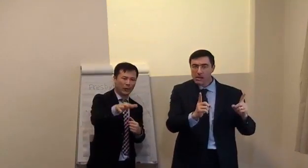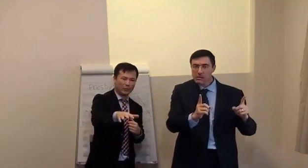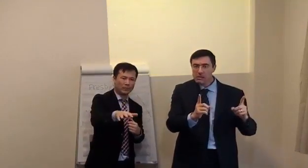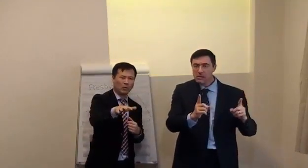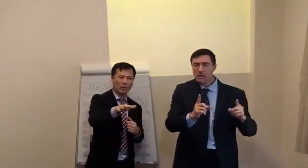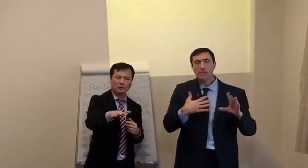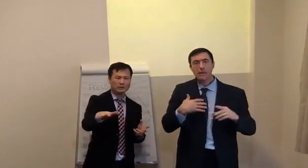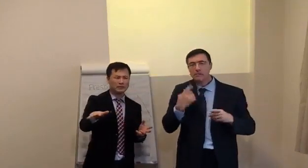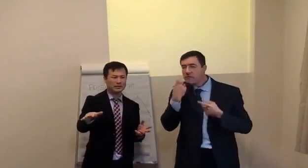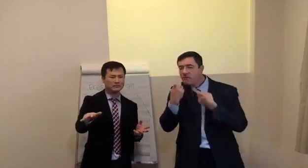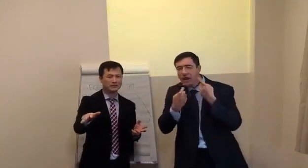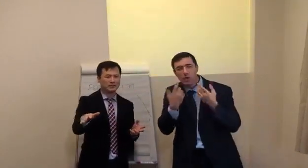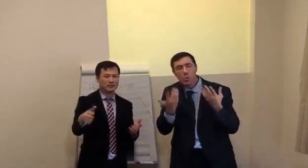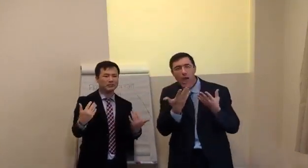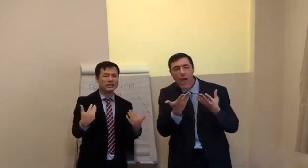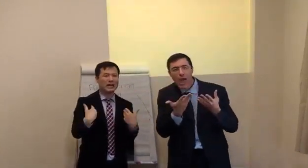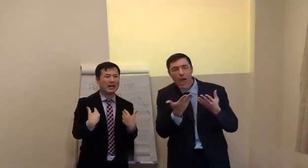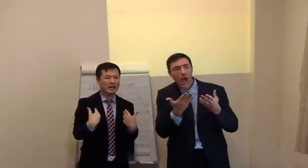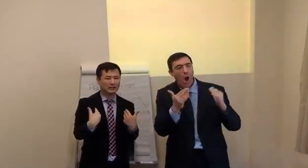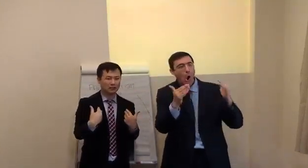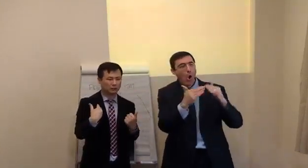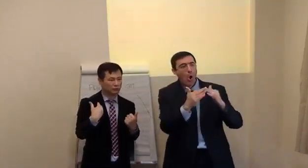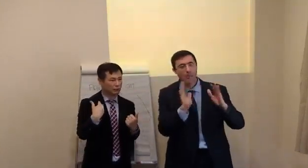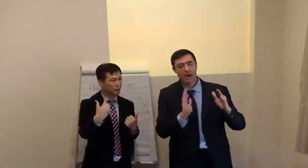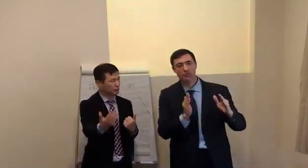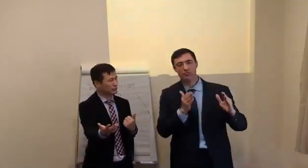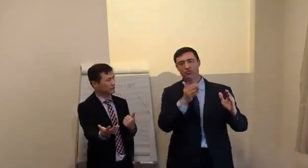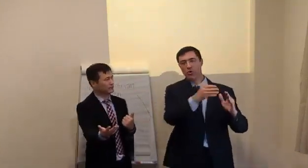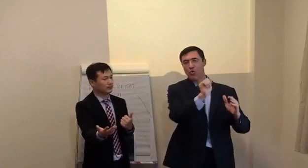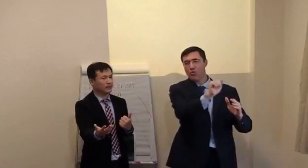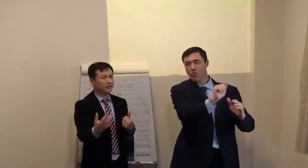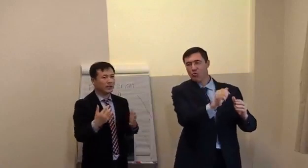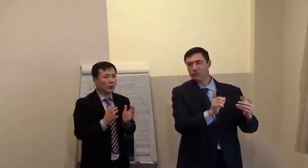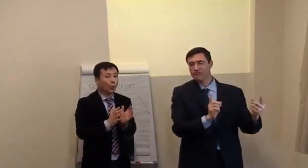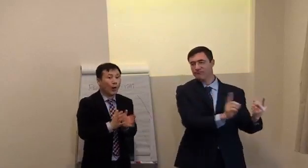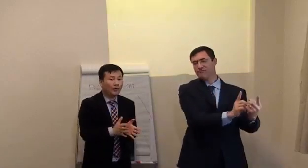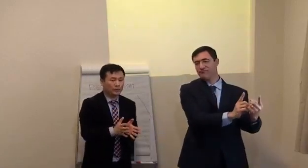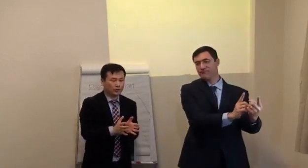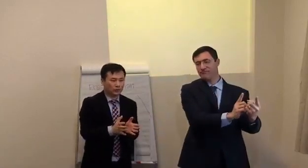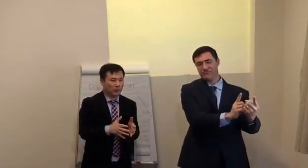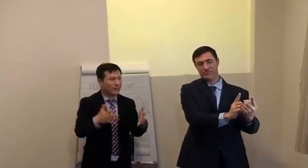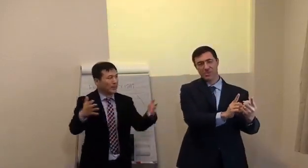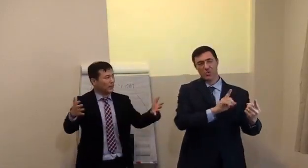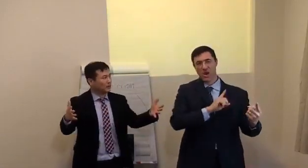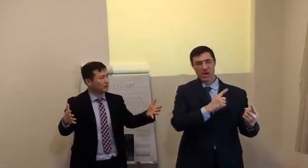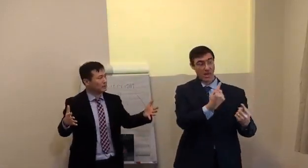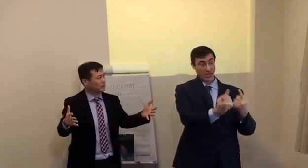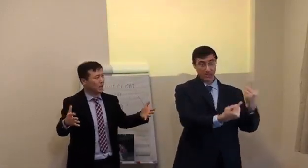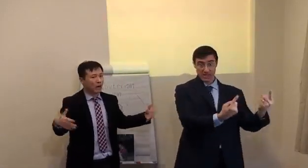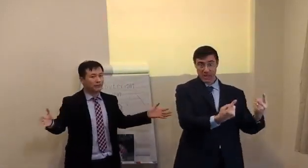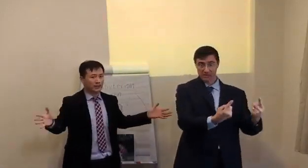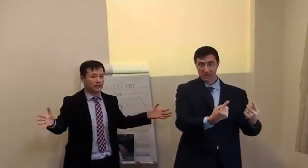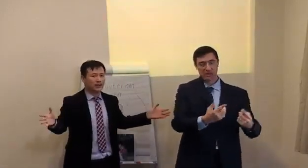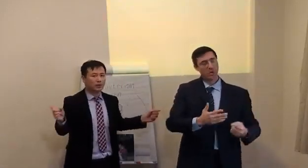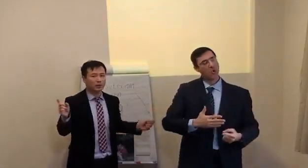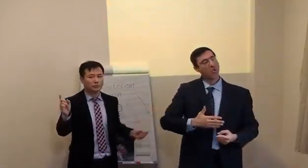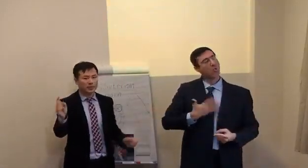home all the time. Really hard to approach them. They don't want to appear outside because the